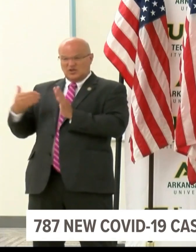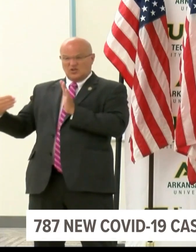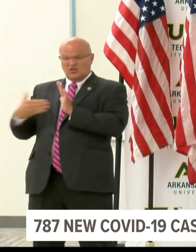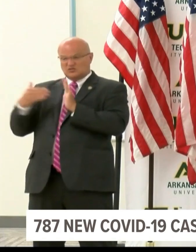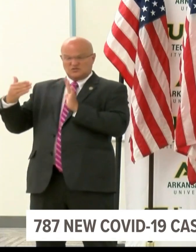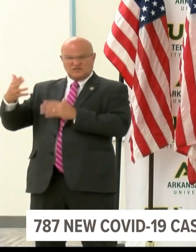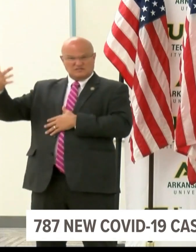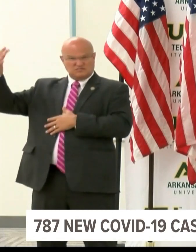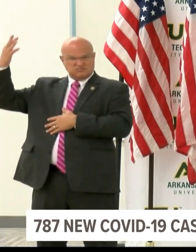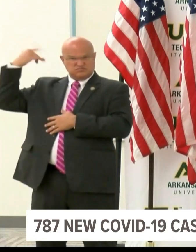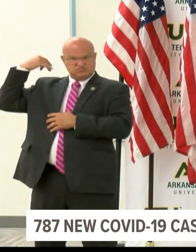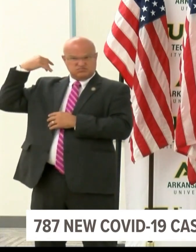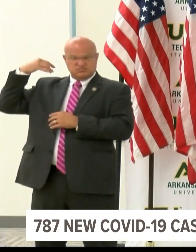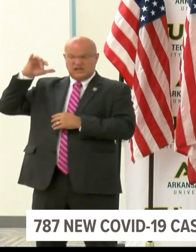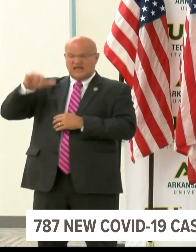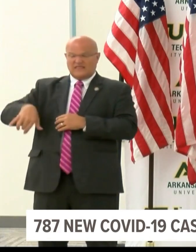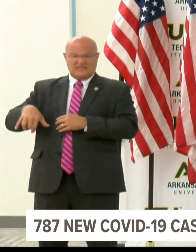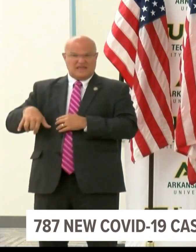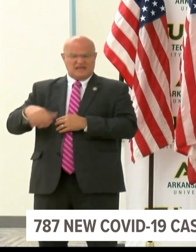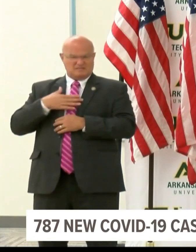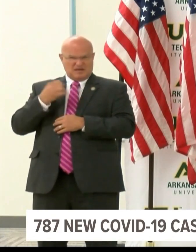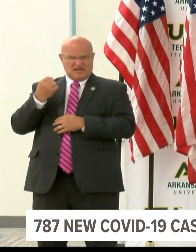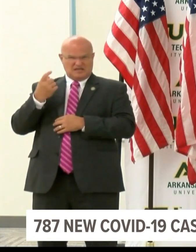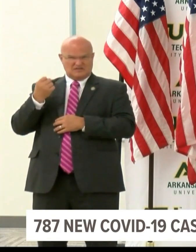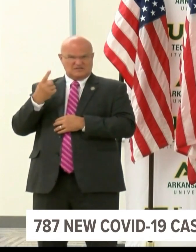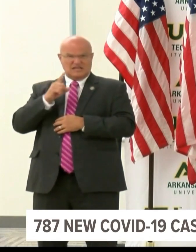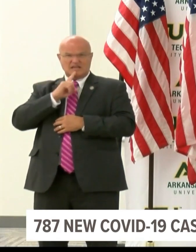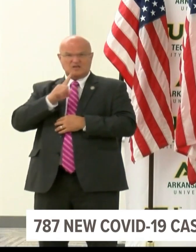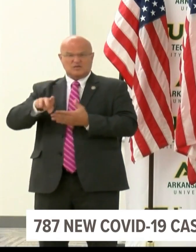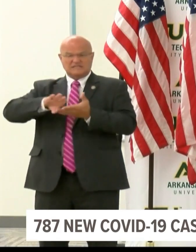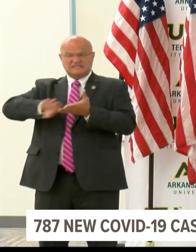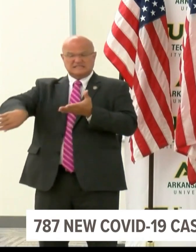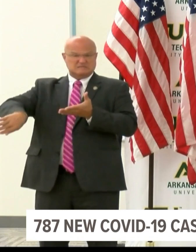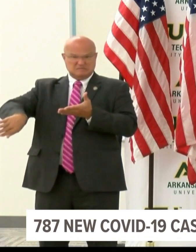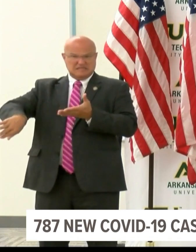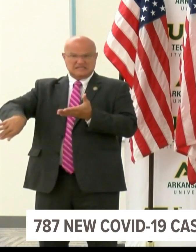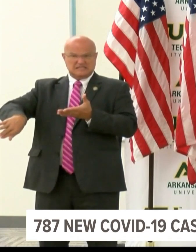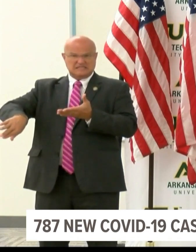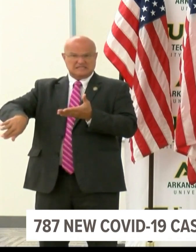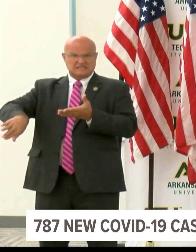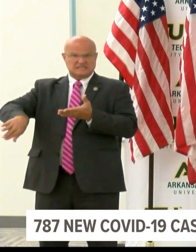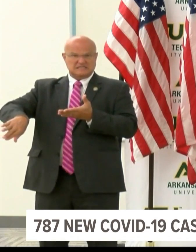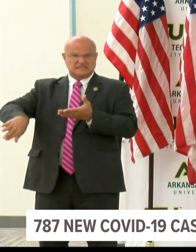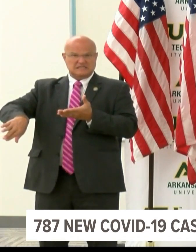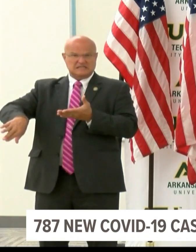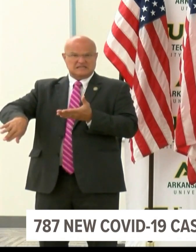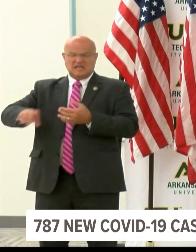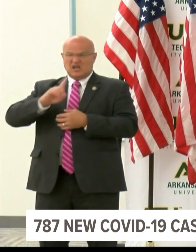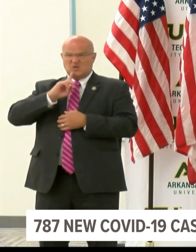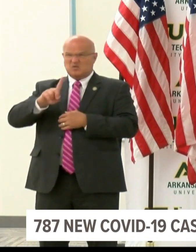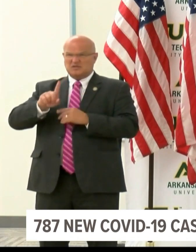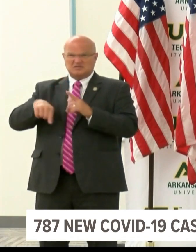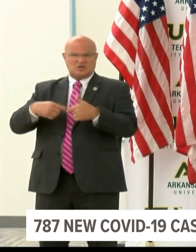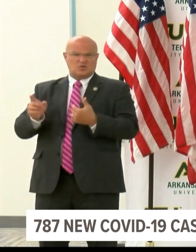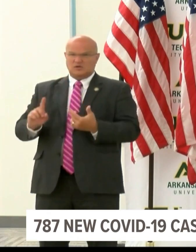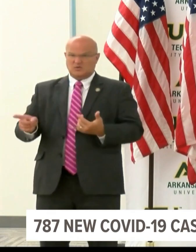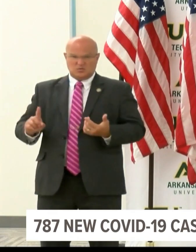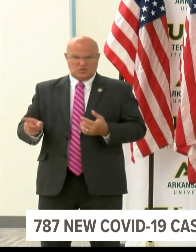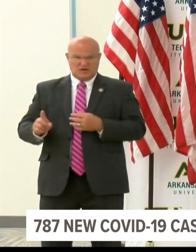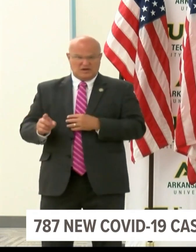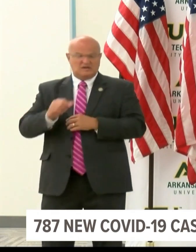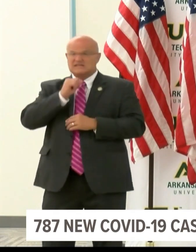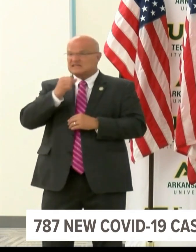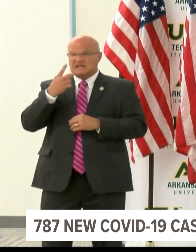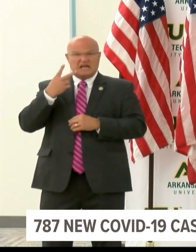was filed, that lawsuit, of my understanding, was dismissed and really didn't go anywhere, did